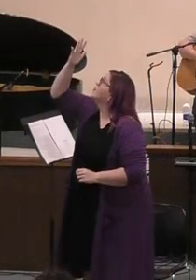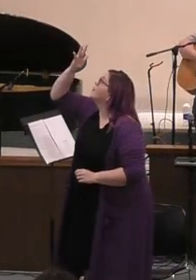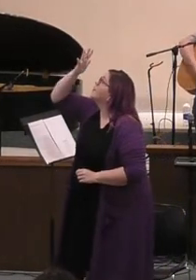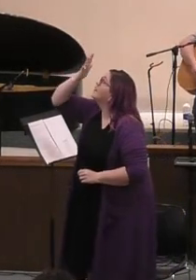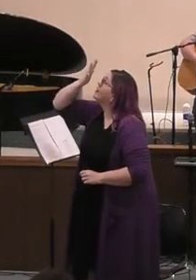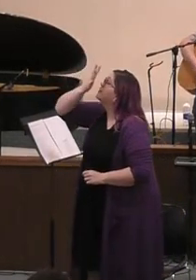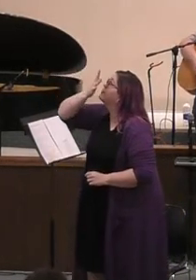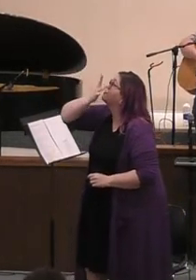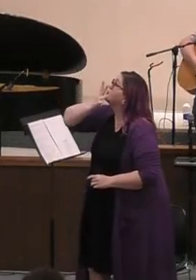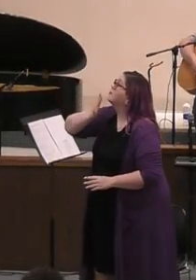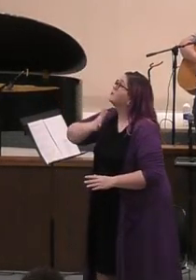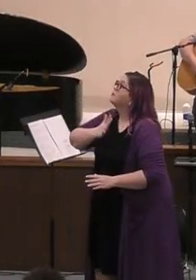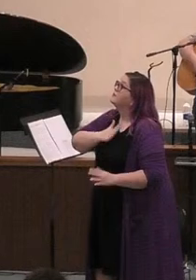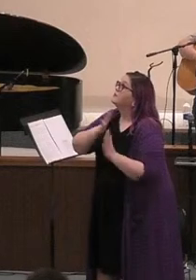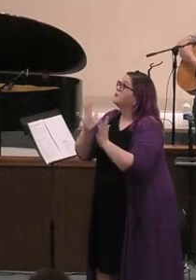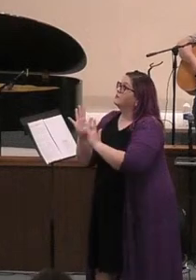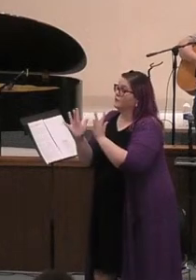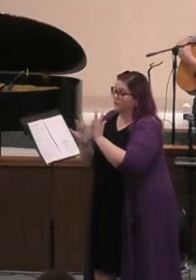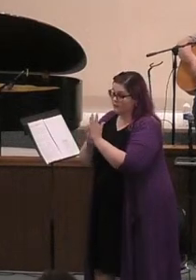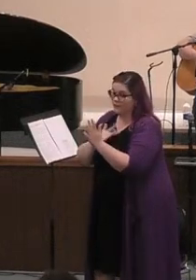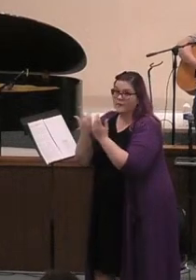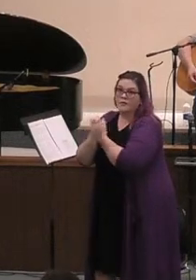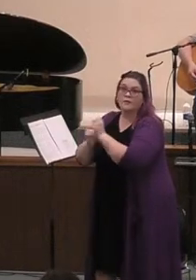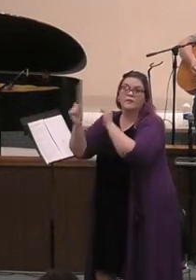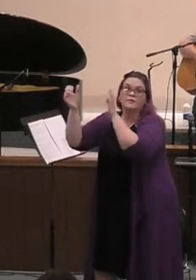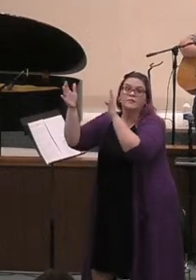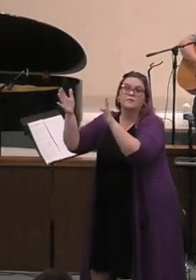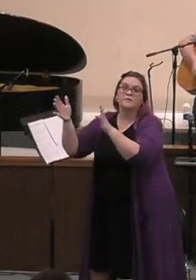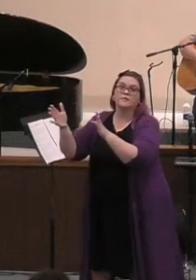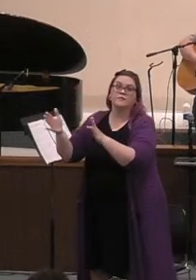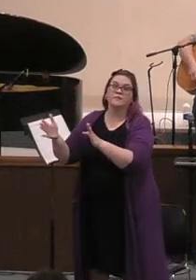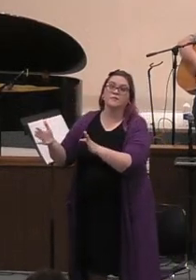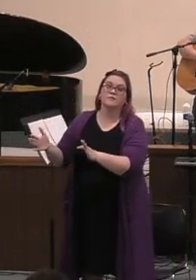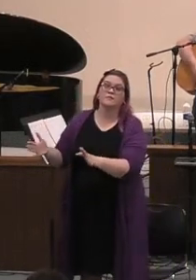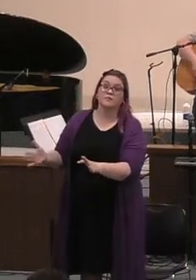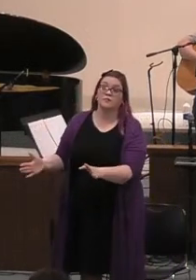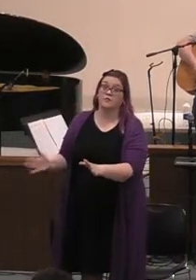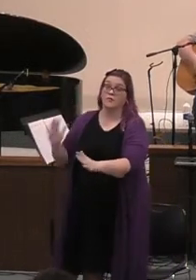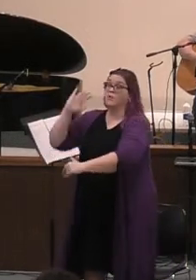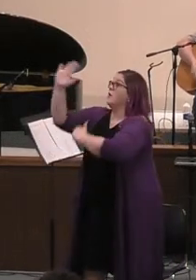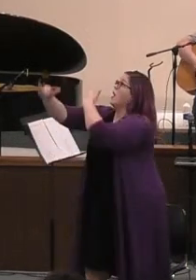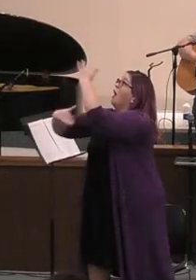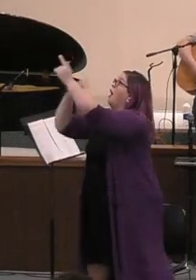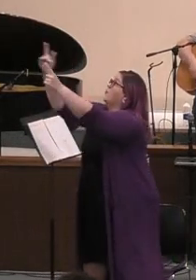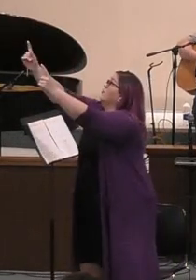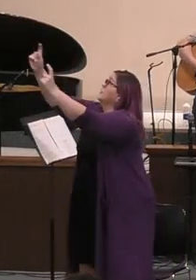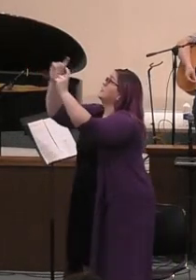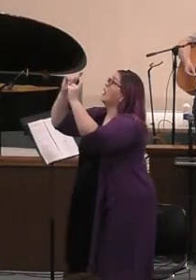Grace, this Jesus, my Redeemer.